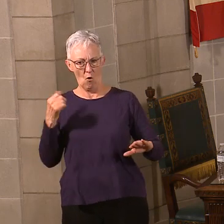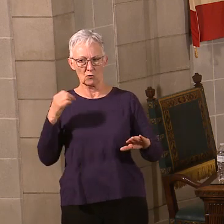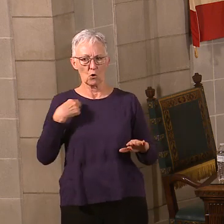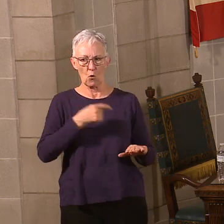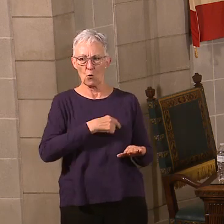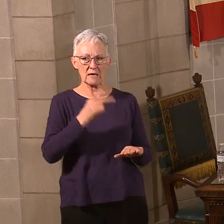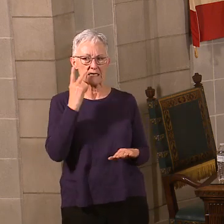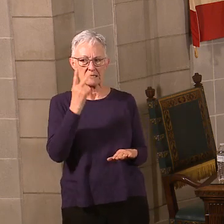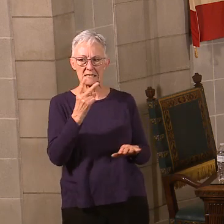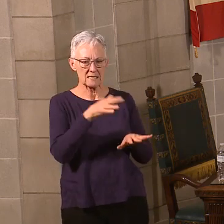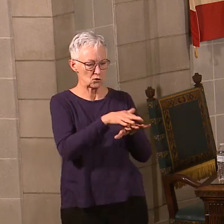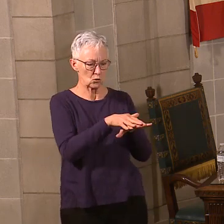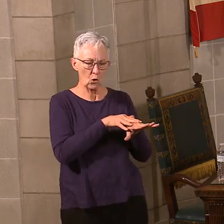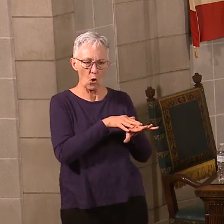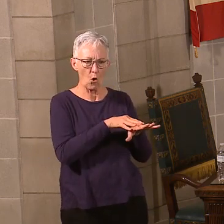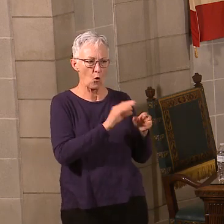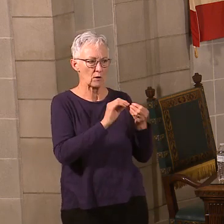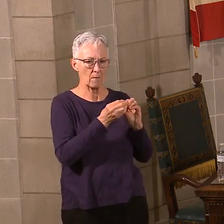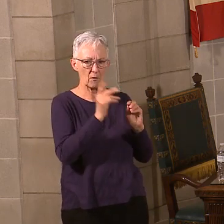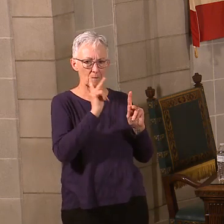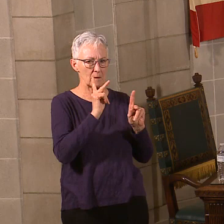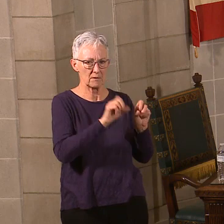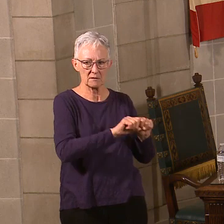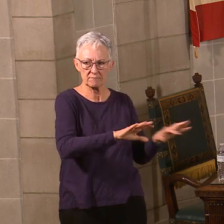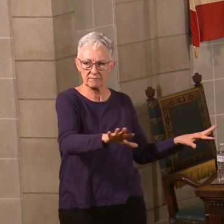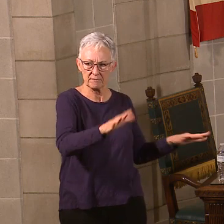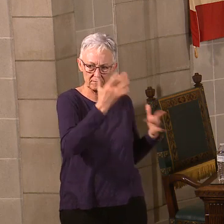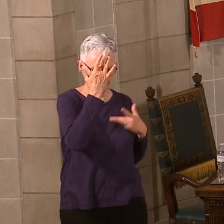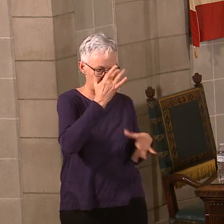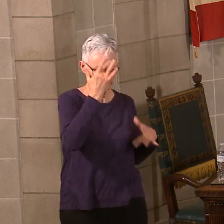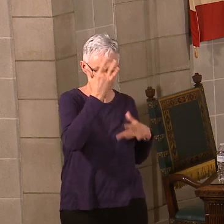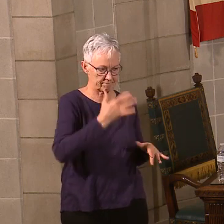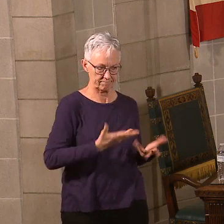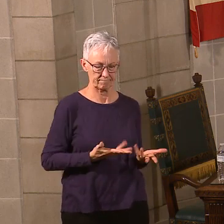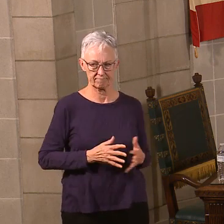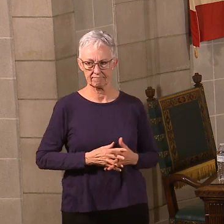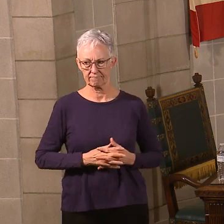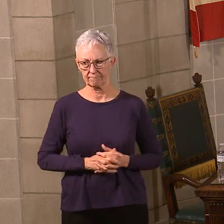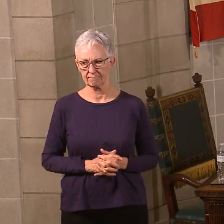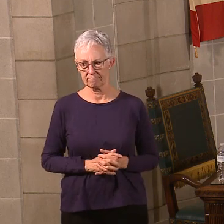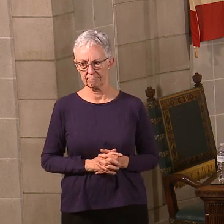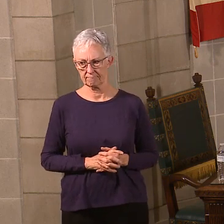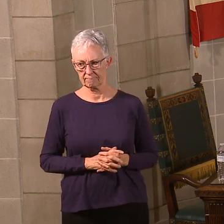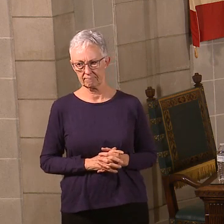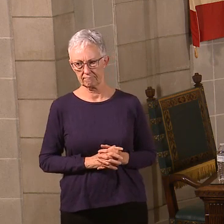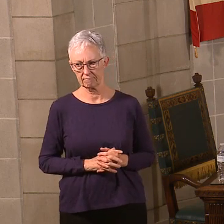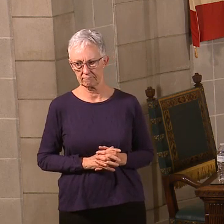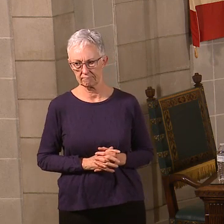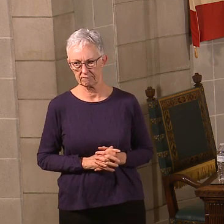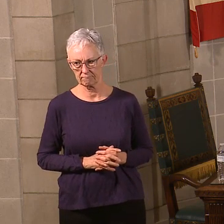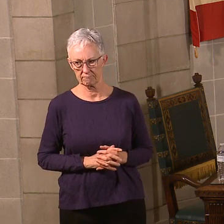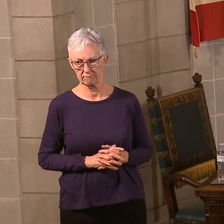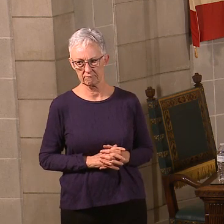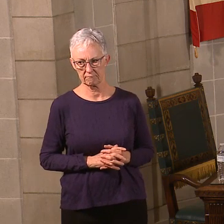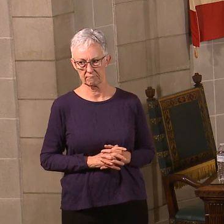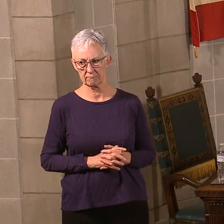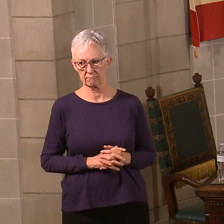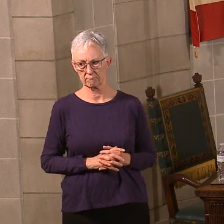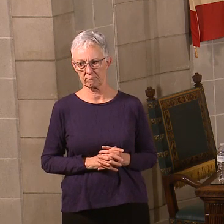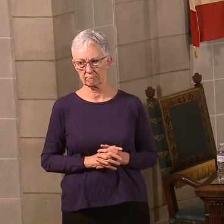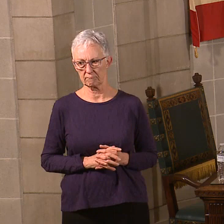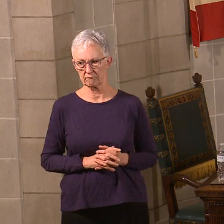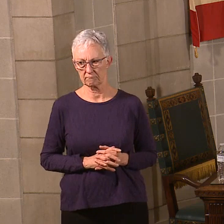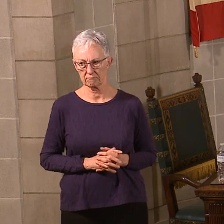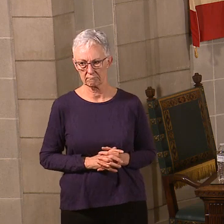Yeah. On the call earlier with Dr. Fauci, did you guys mention or talk about how Nebraska compares to maybe some of the other states